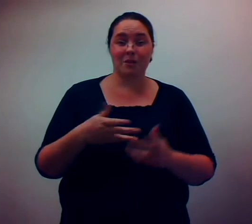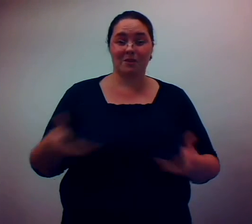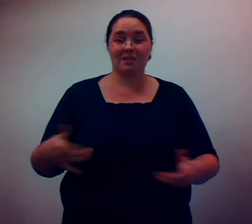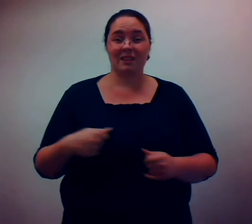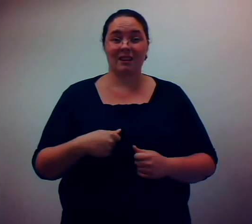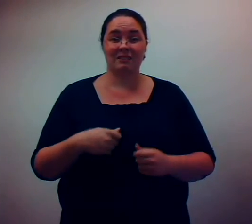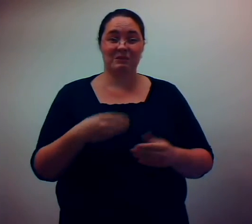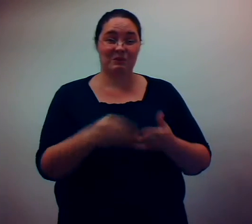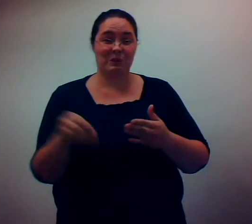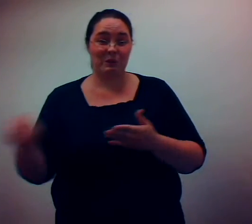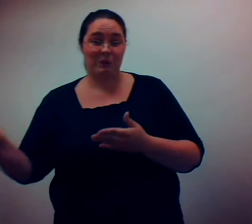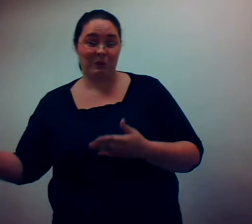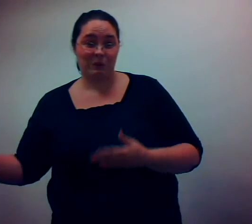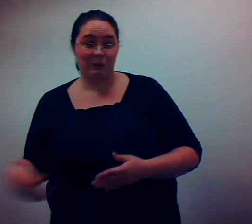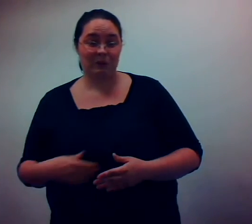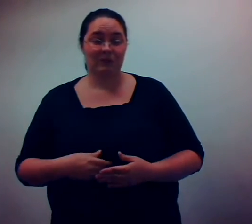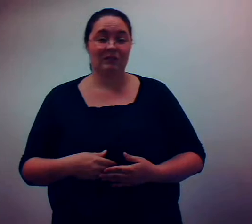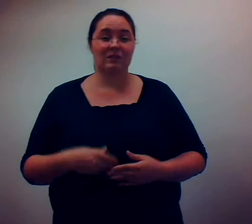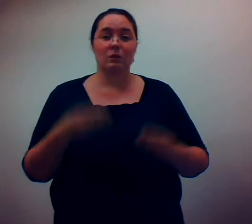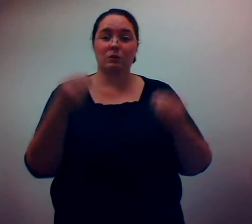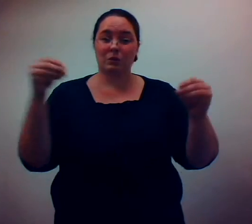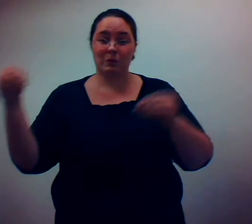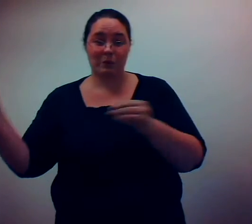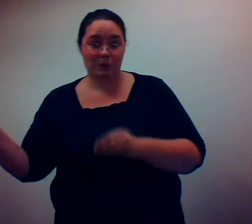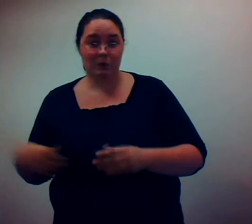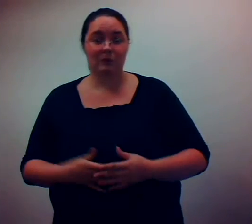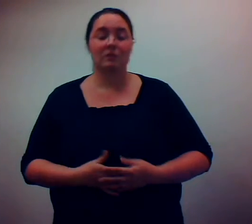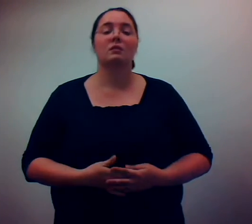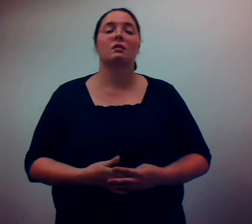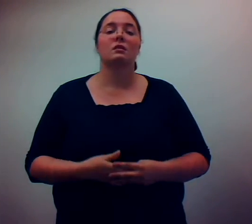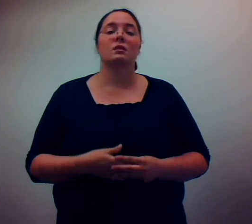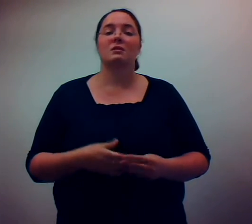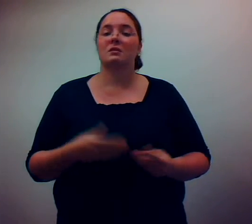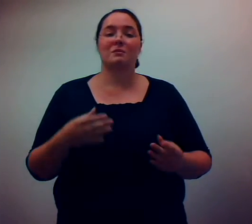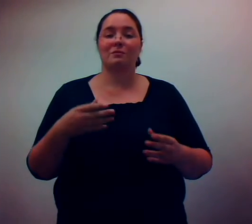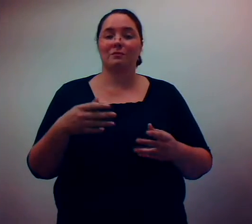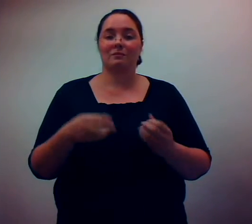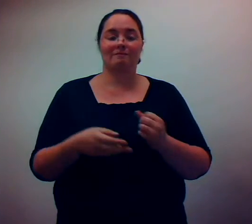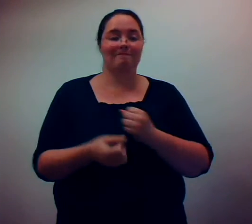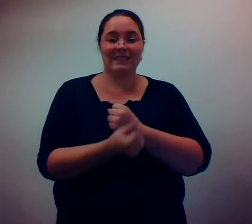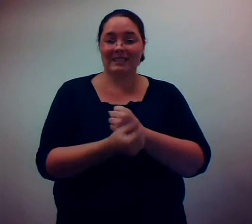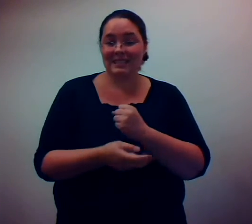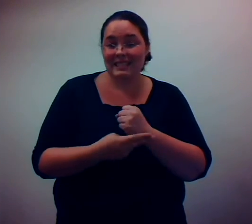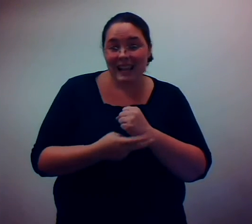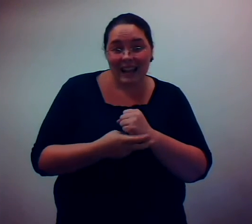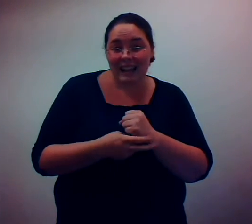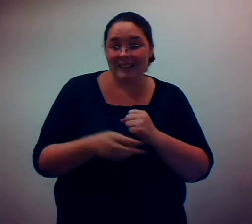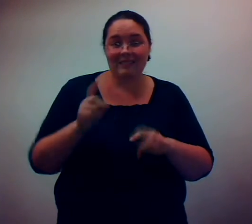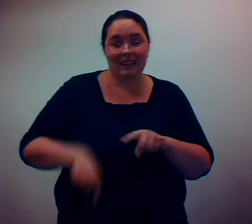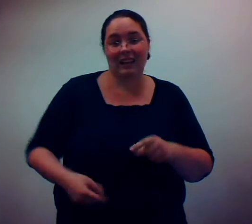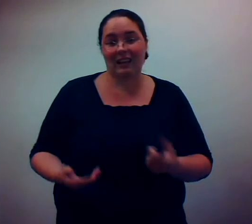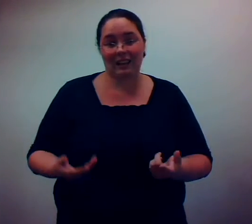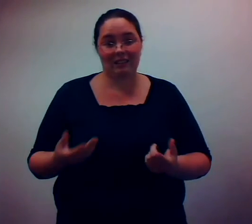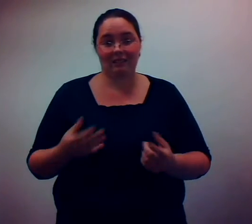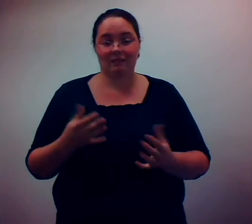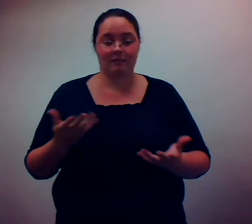There's many things I wish I would have been able to have, like the old monk's bench, which was in fact a bench which